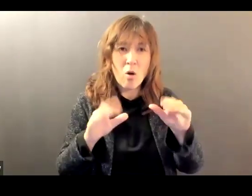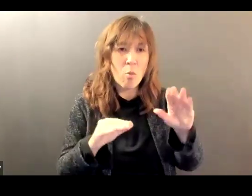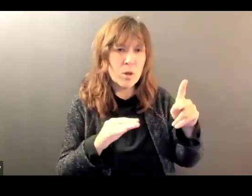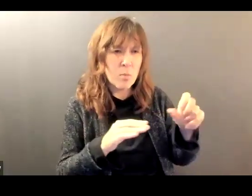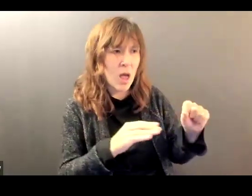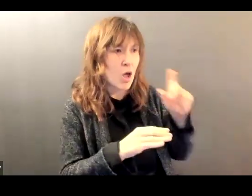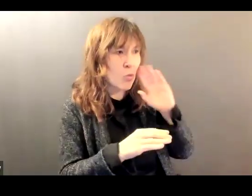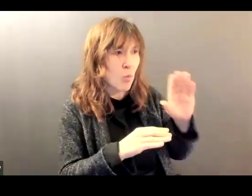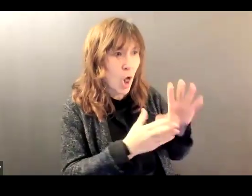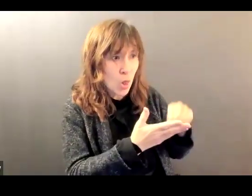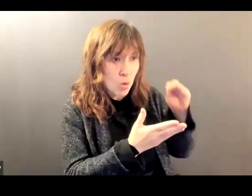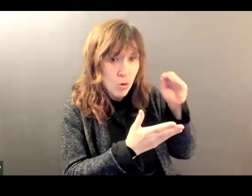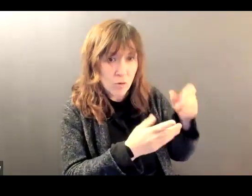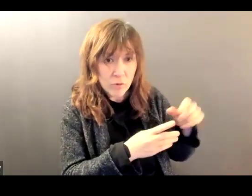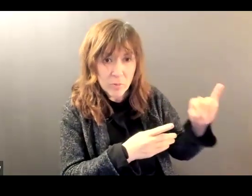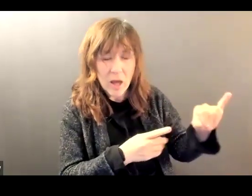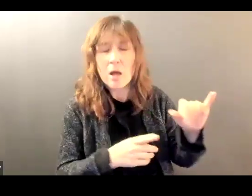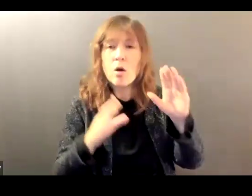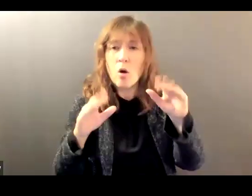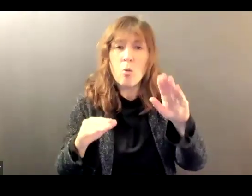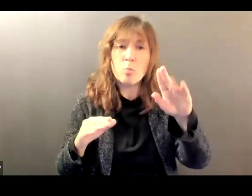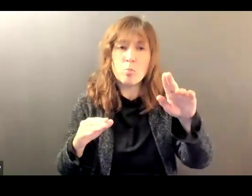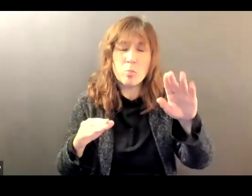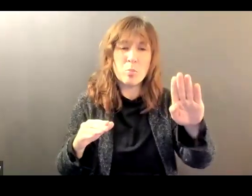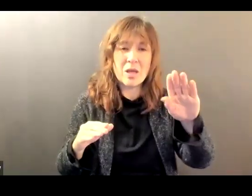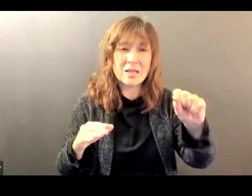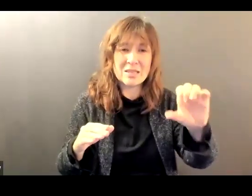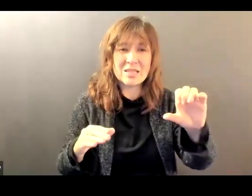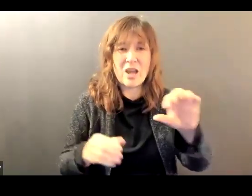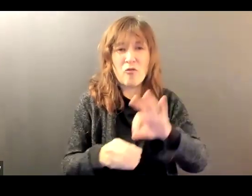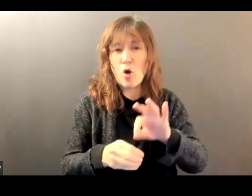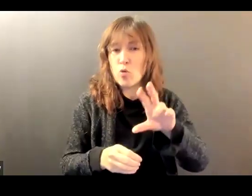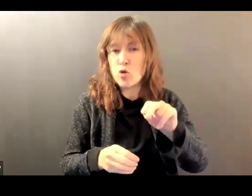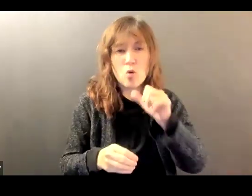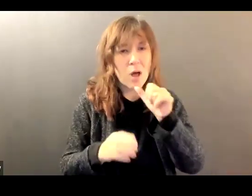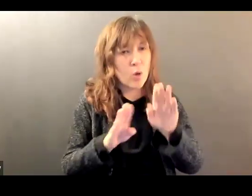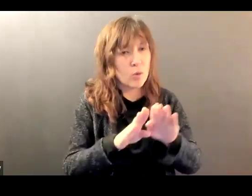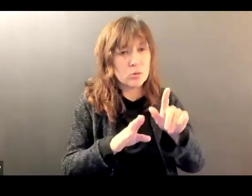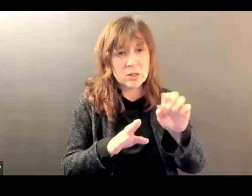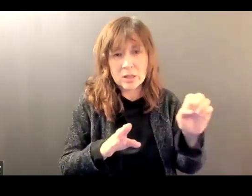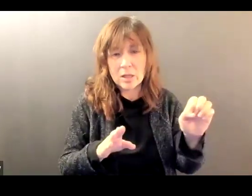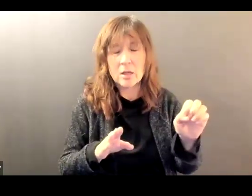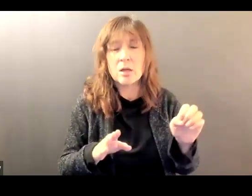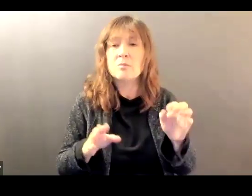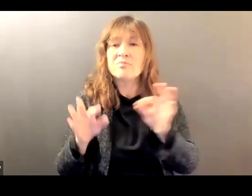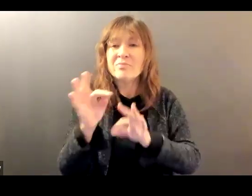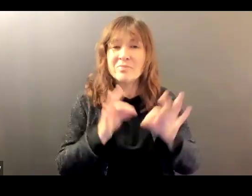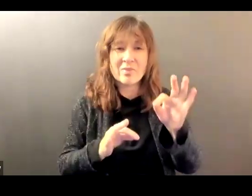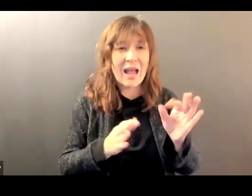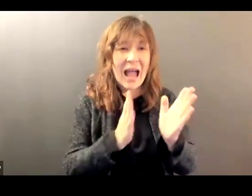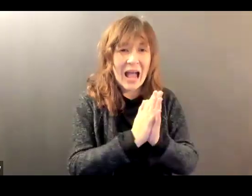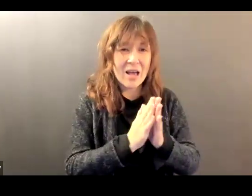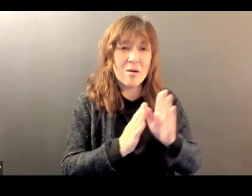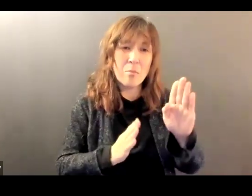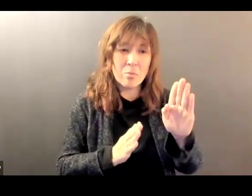the district. I urge the committee to vote no on the closure of Lee Academy Pilot School and instead demand the district find creative solutions